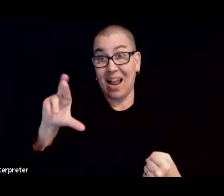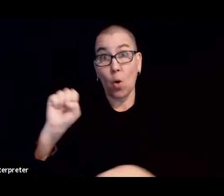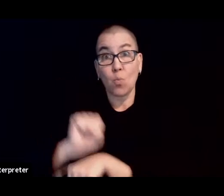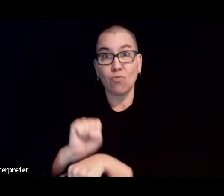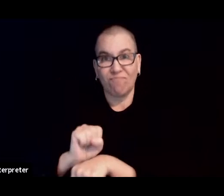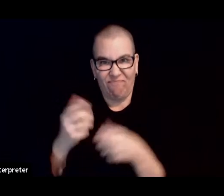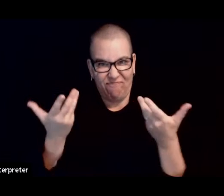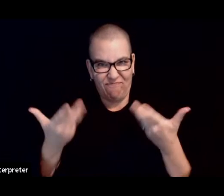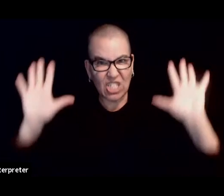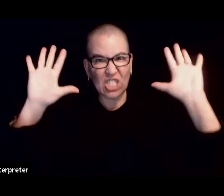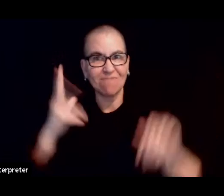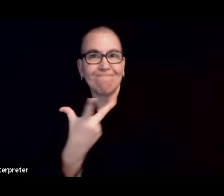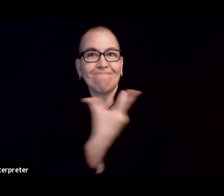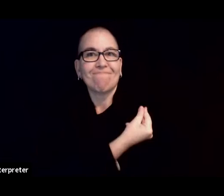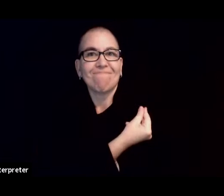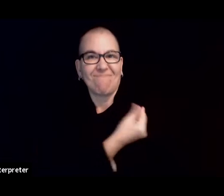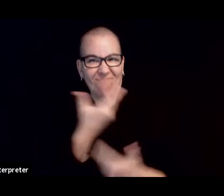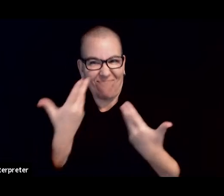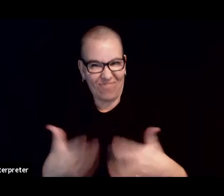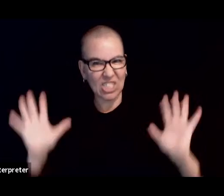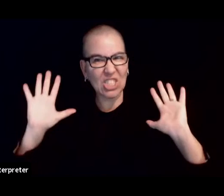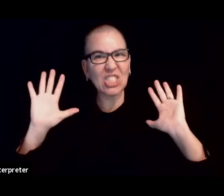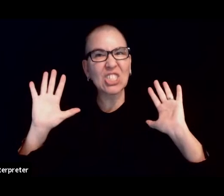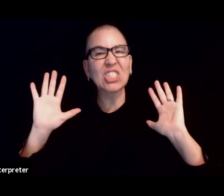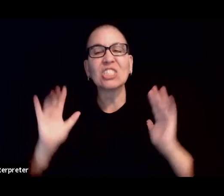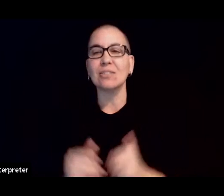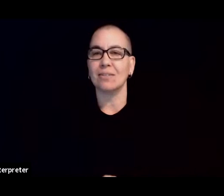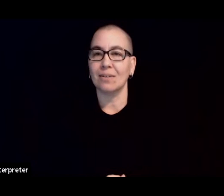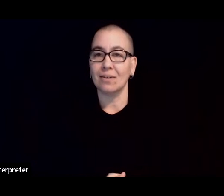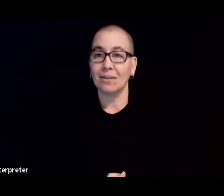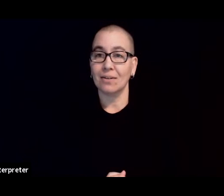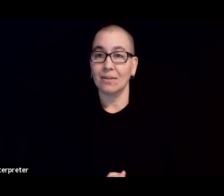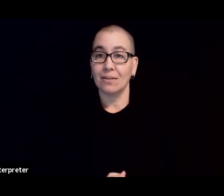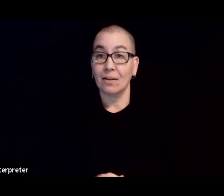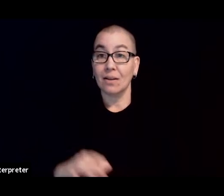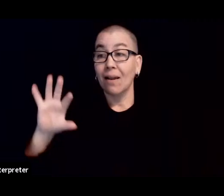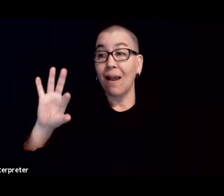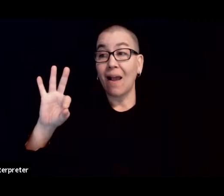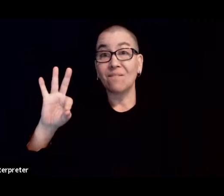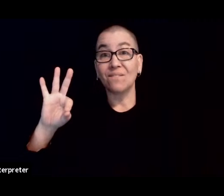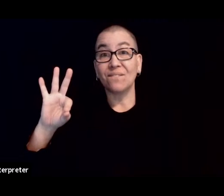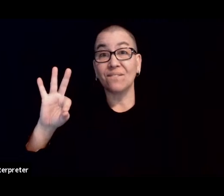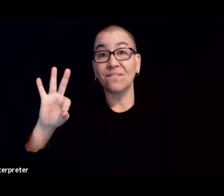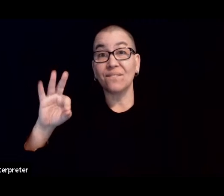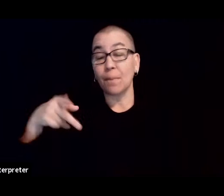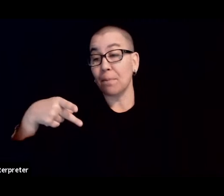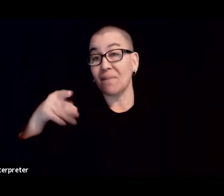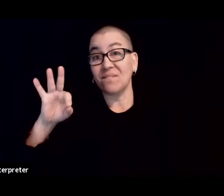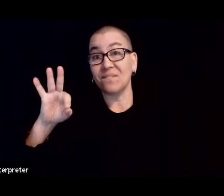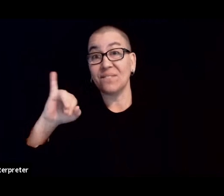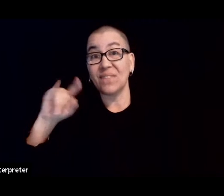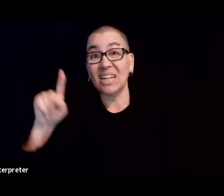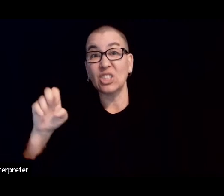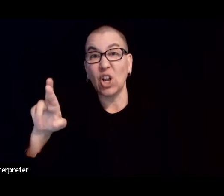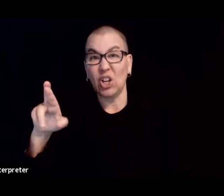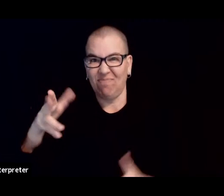Unfortunately, there is still a very small amount of Pfizer vaccine available, and so many people who want and need to be